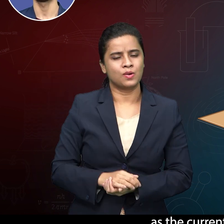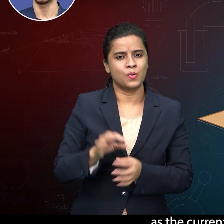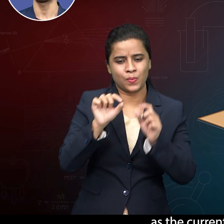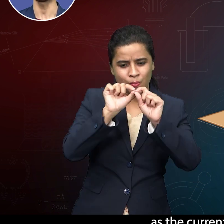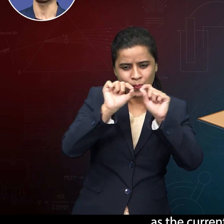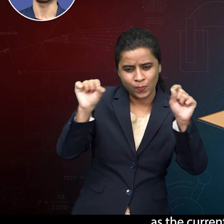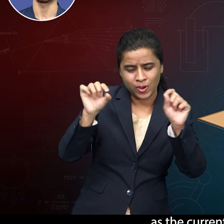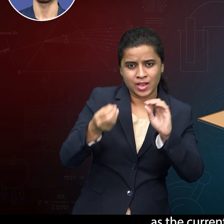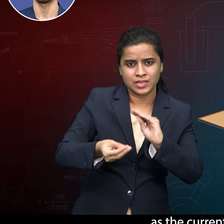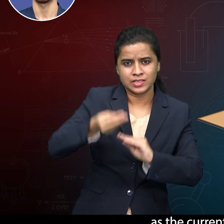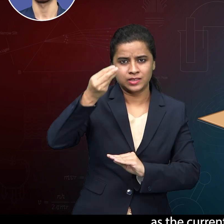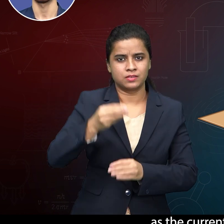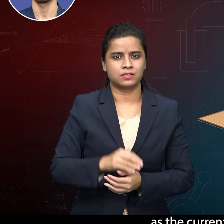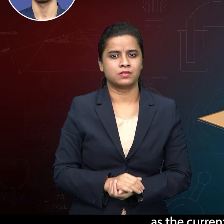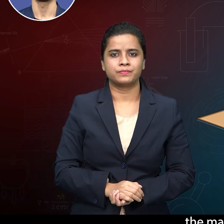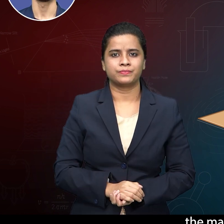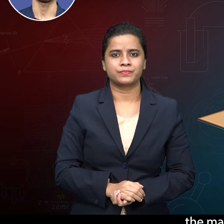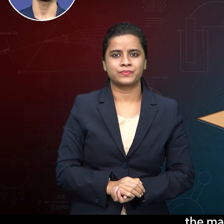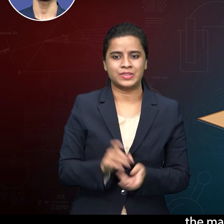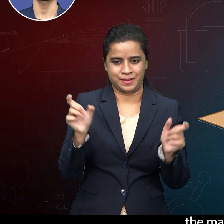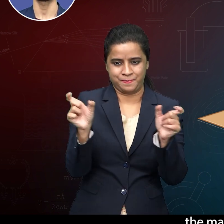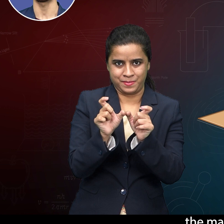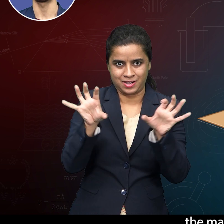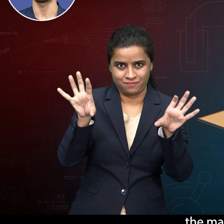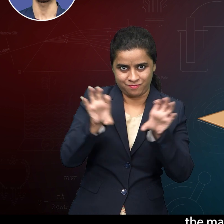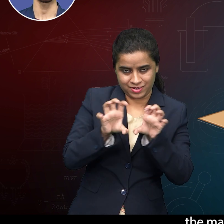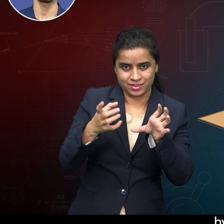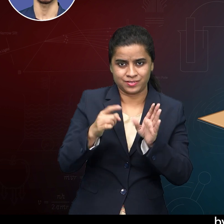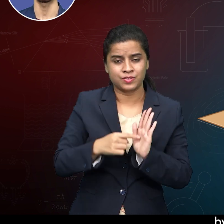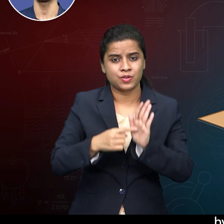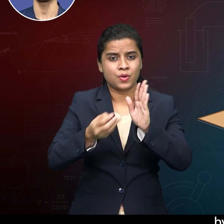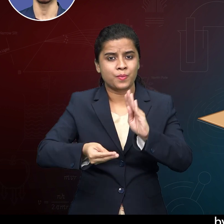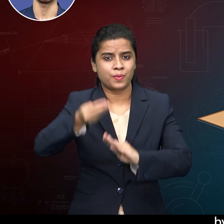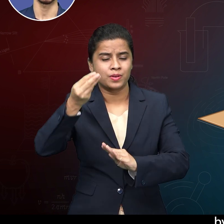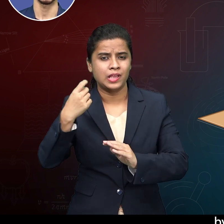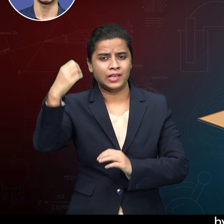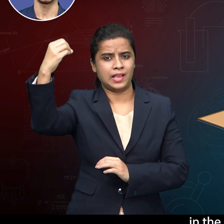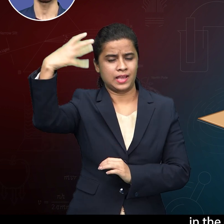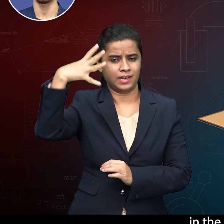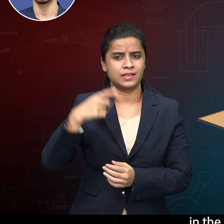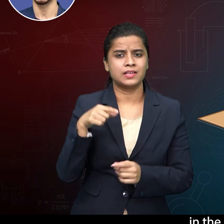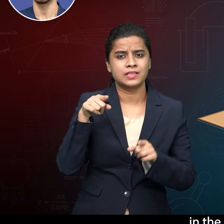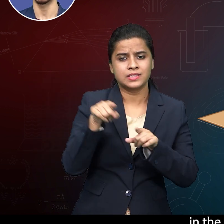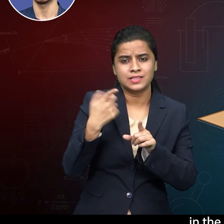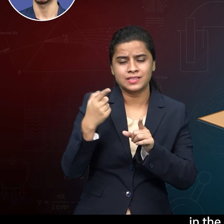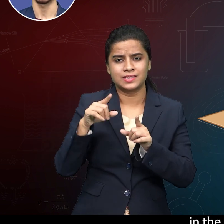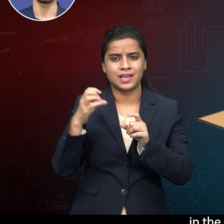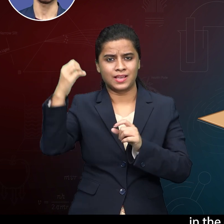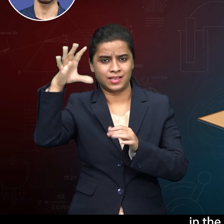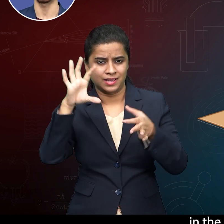through the wire increases. The magnetic field produced by a given current in the